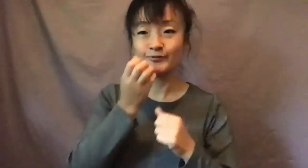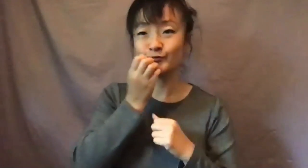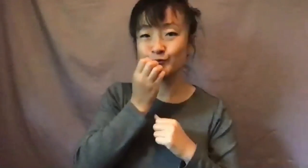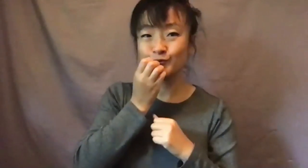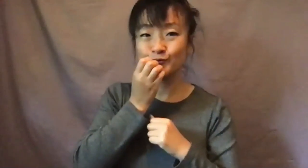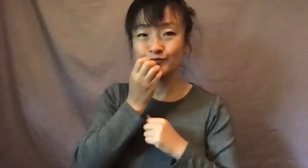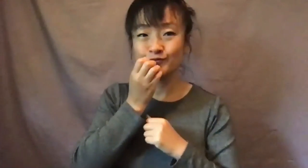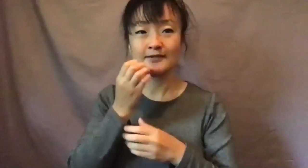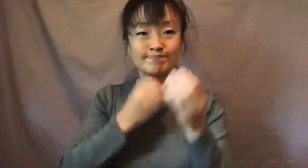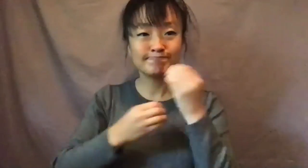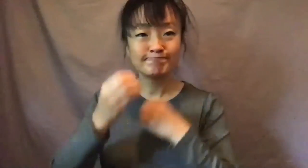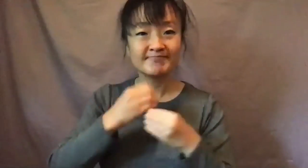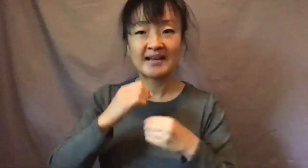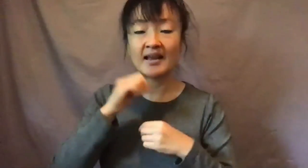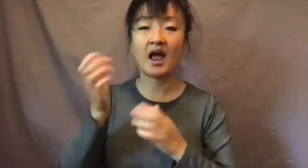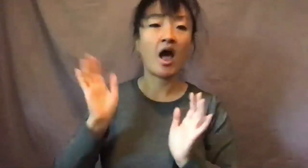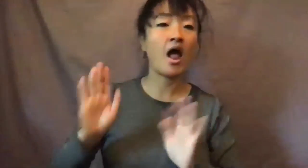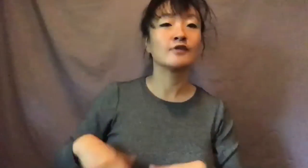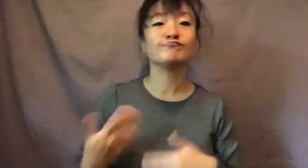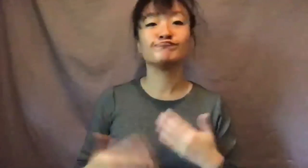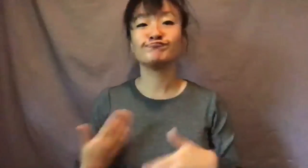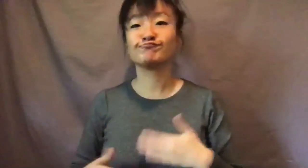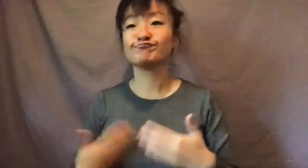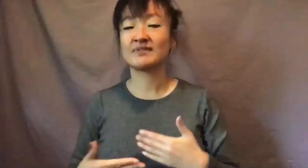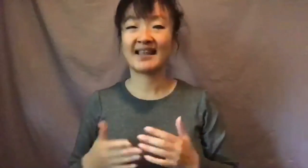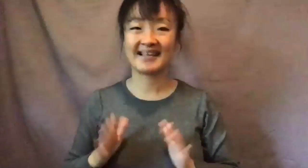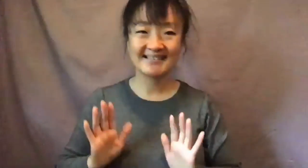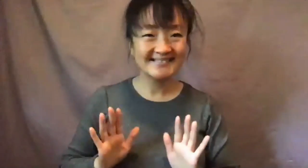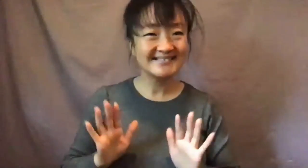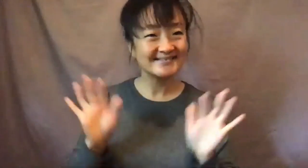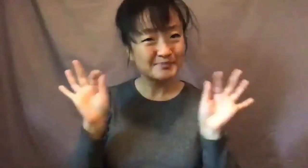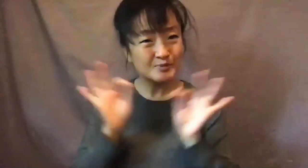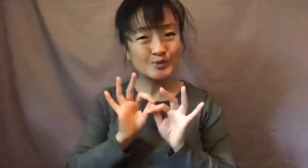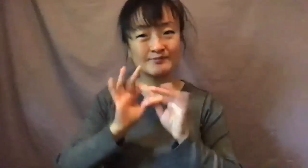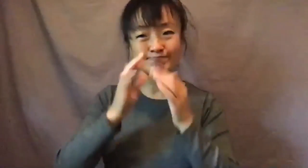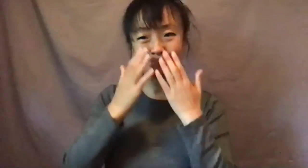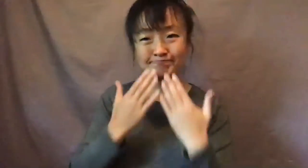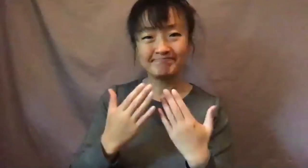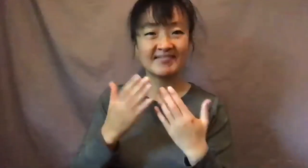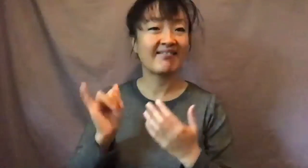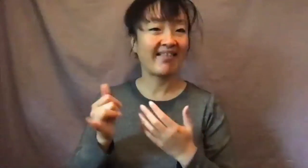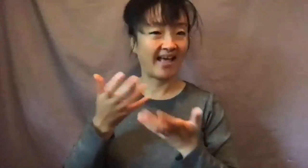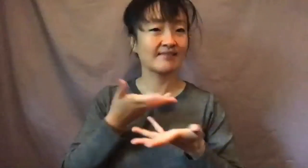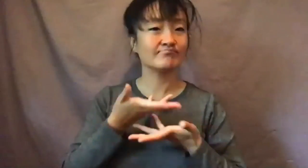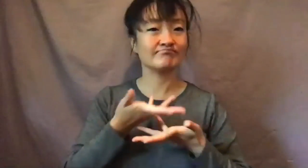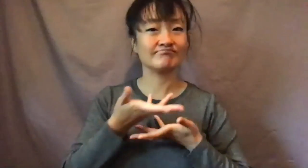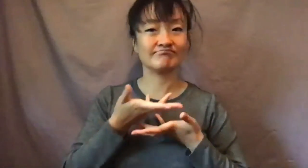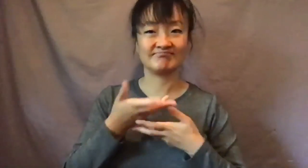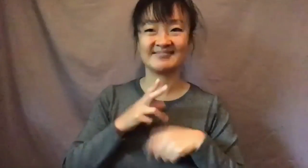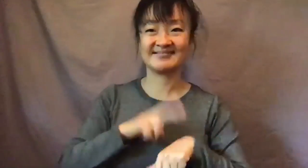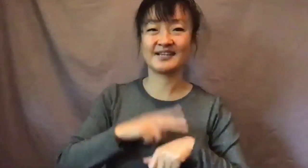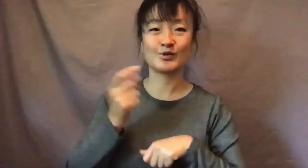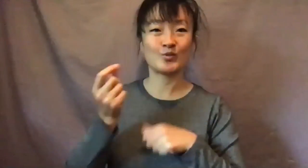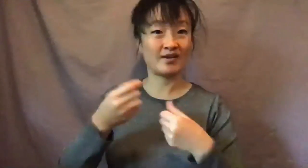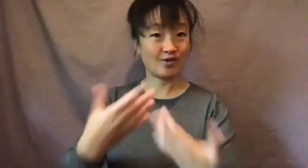and not taking it for granted, that's also a manner of being engaged in what nature offers